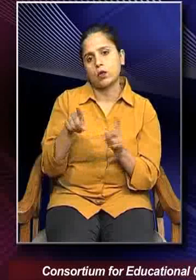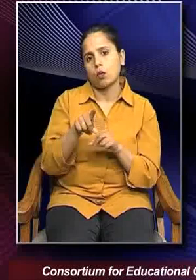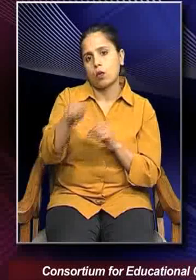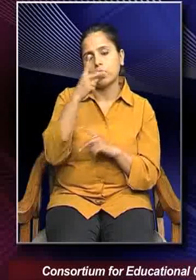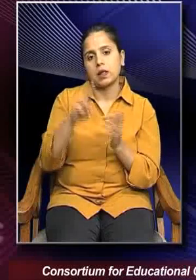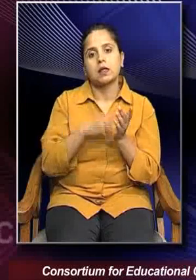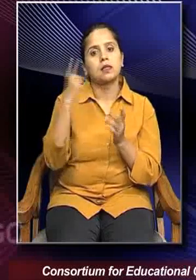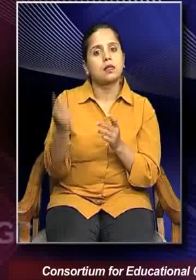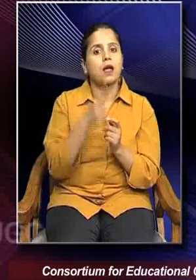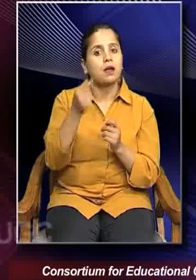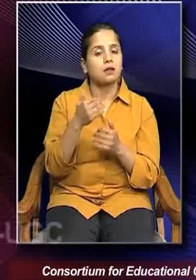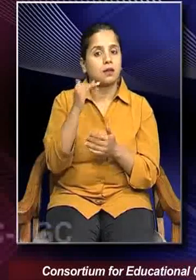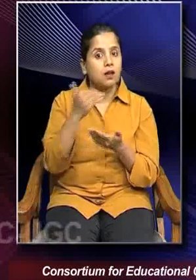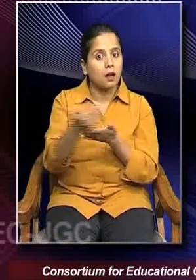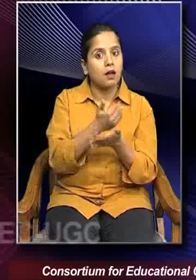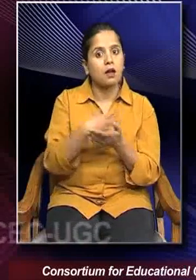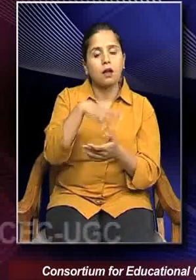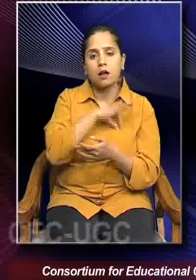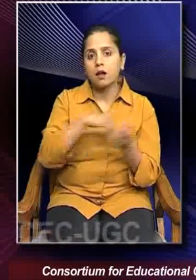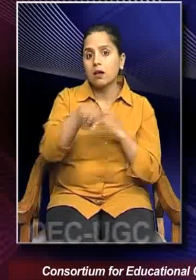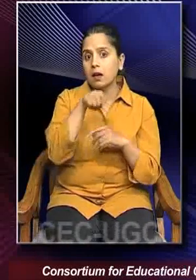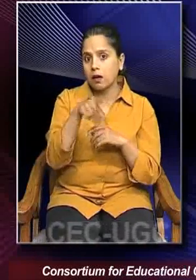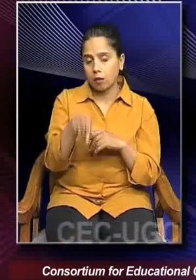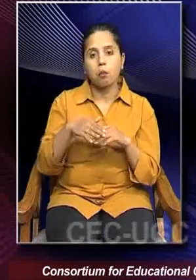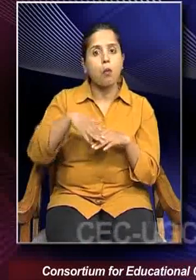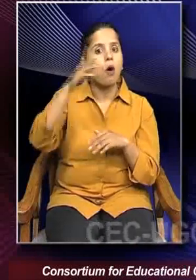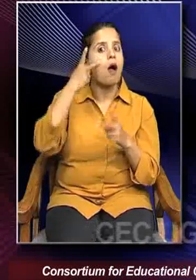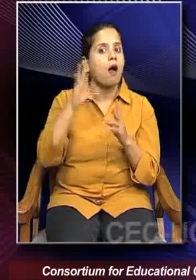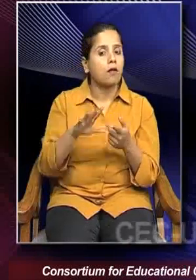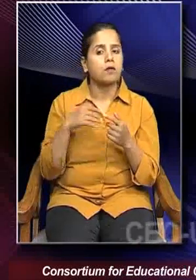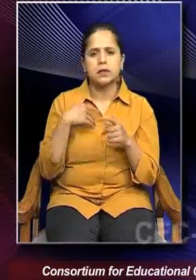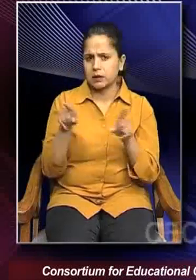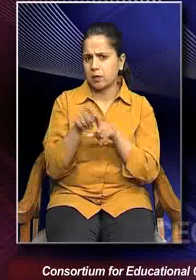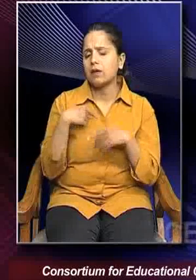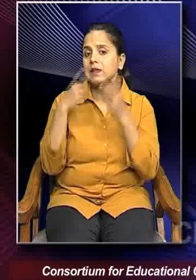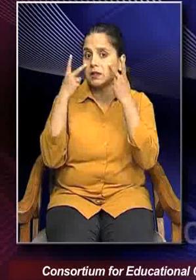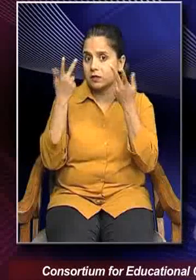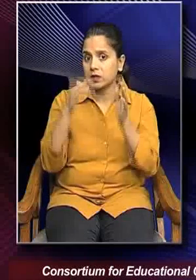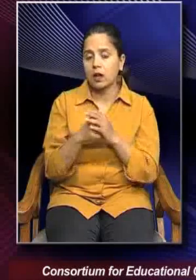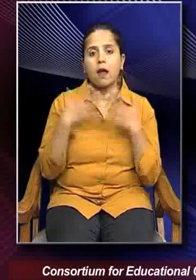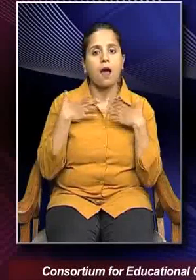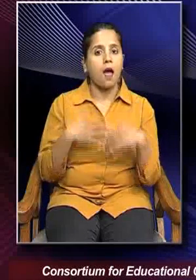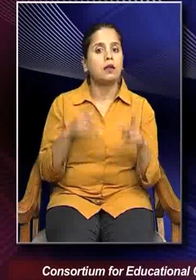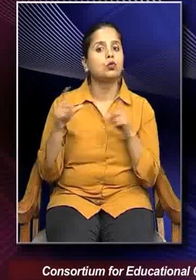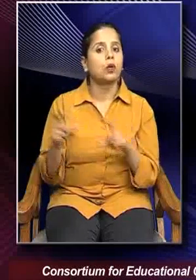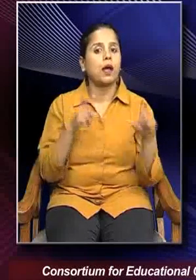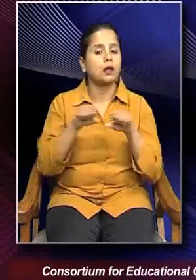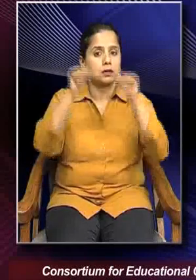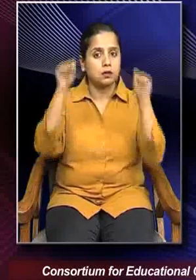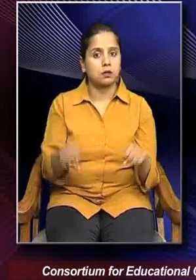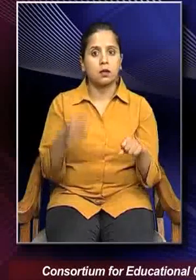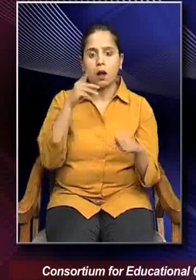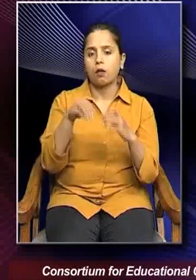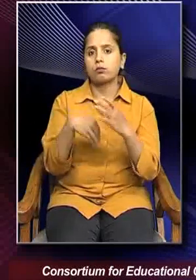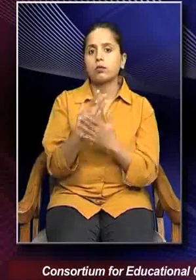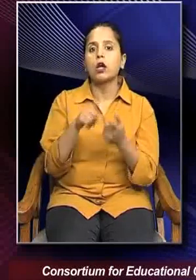national income in many of these countries is rapidly increasing. We have also seen that the healthcare systems in these